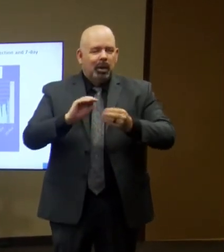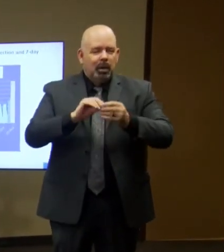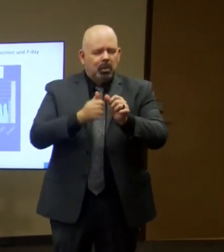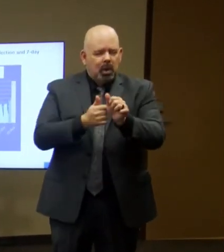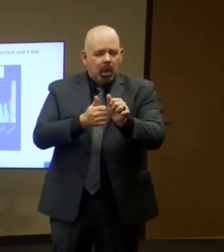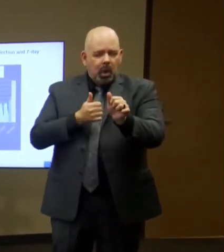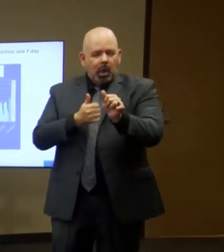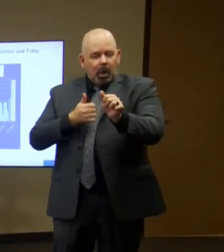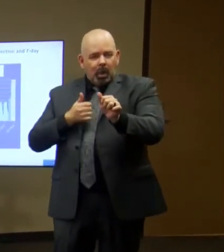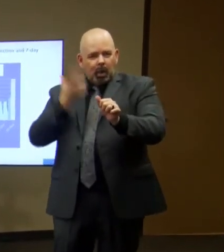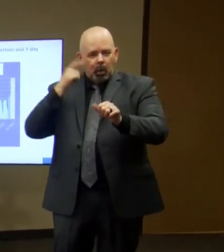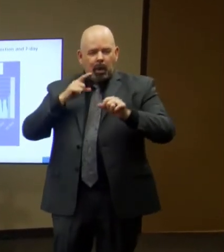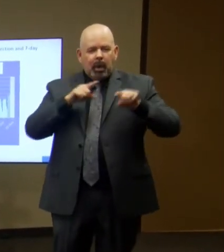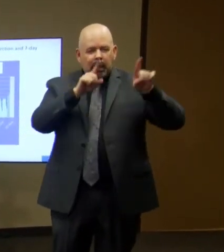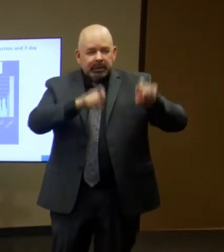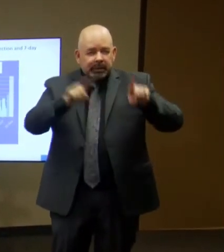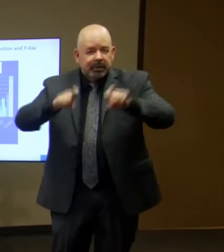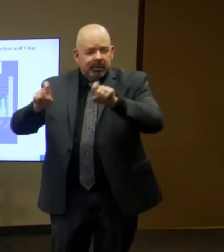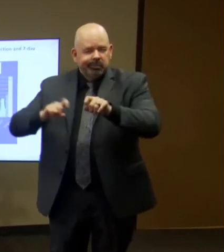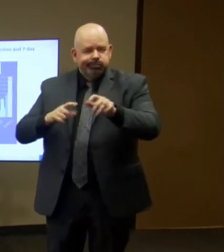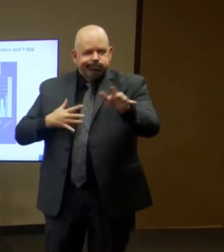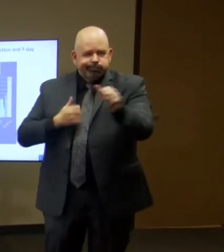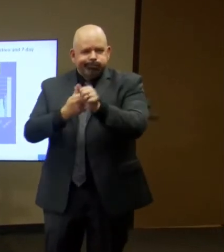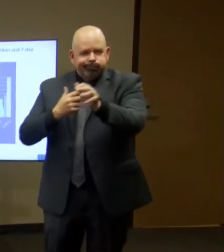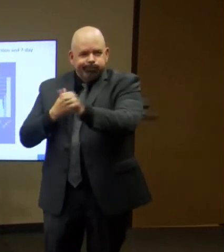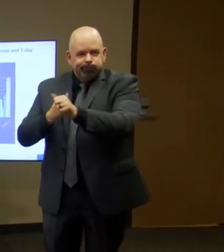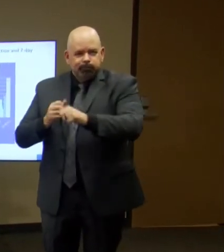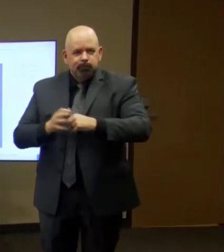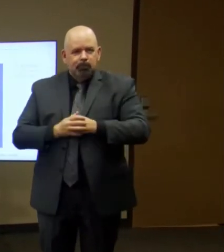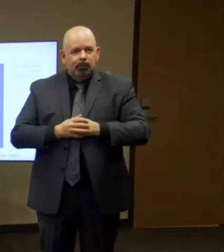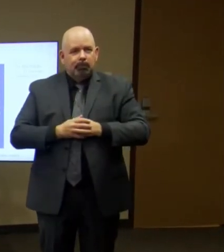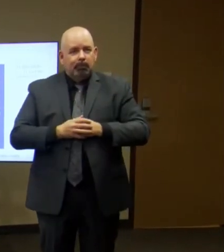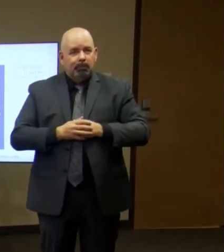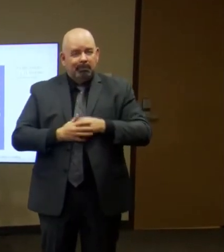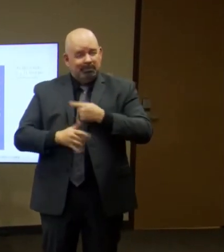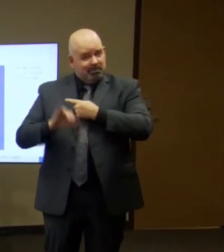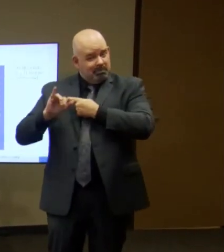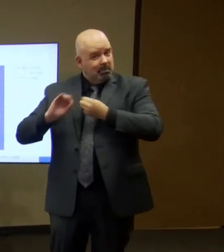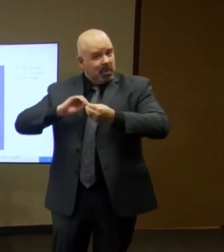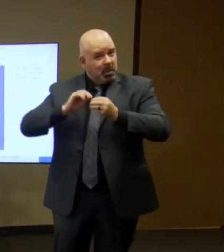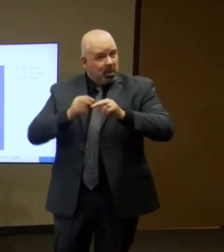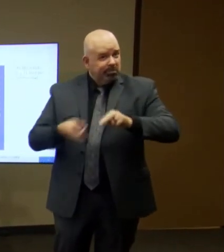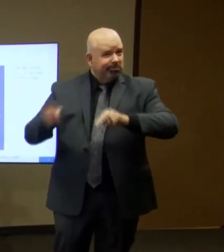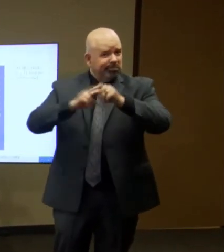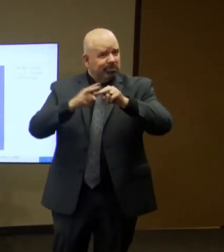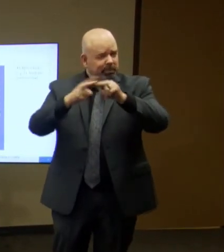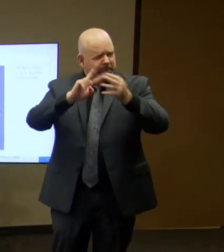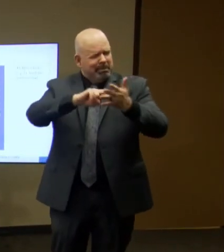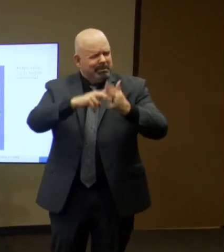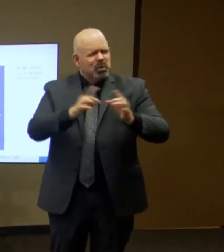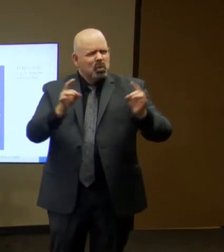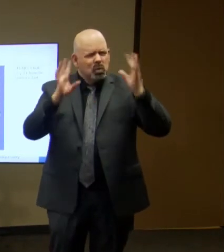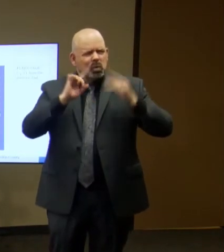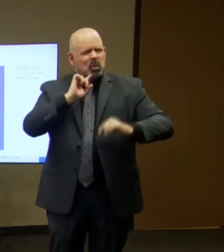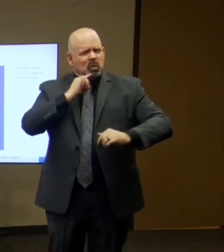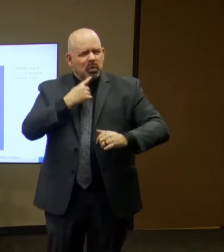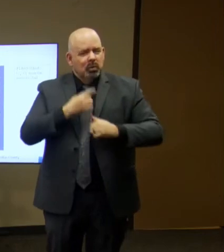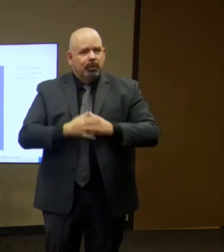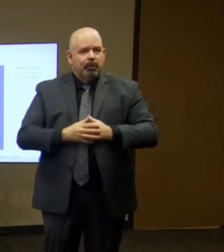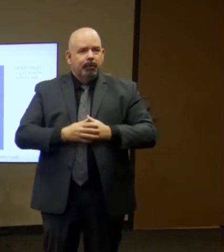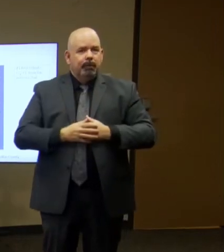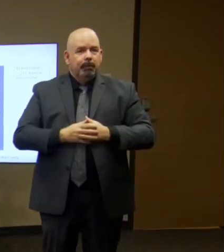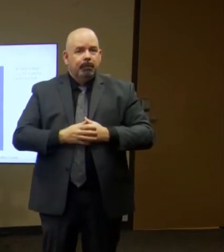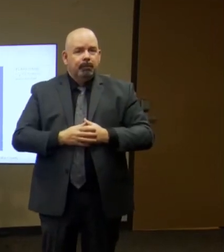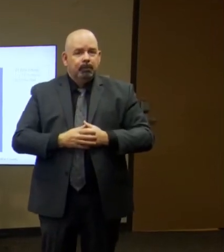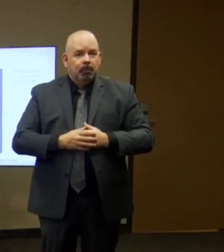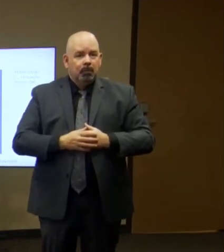serious when we see these numbers increasing like this. Next slide. This is the available ICU beds and the 7-day